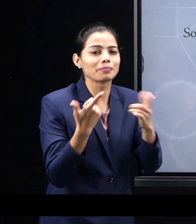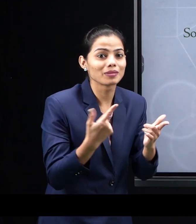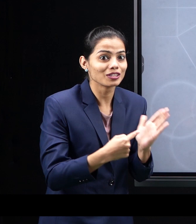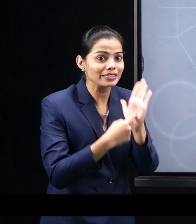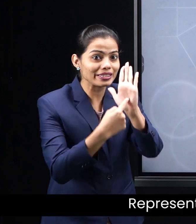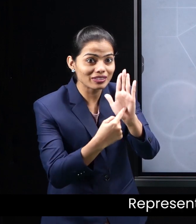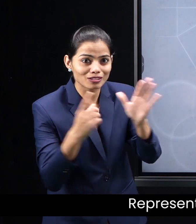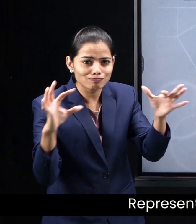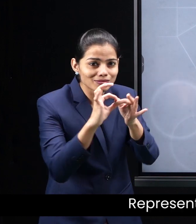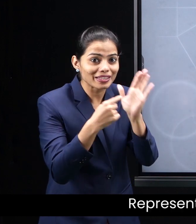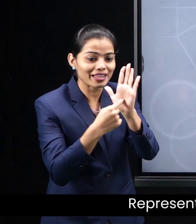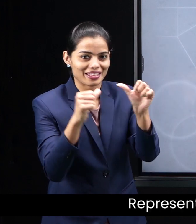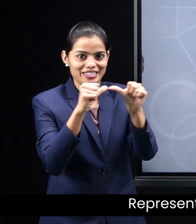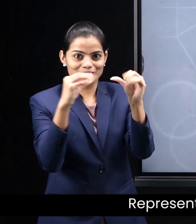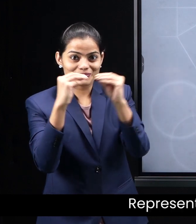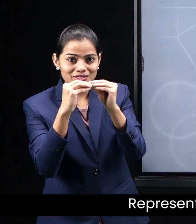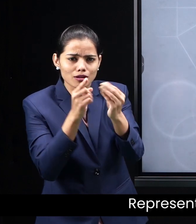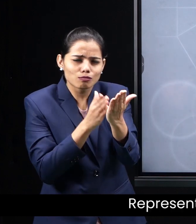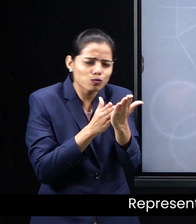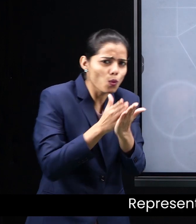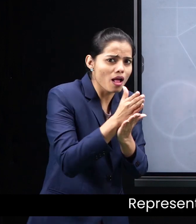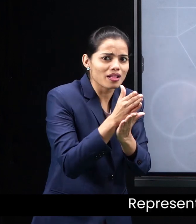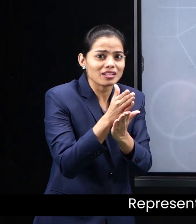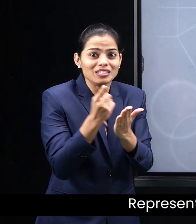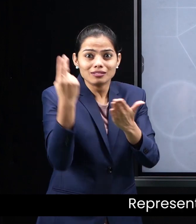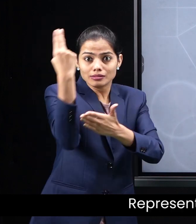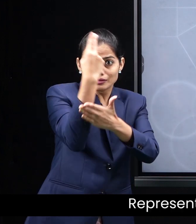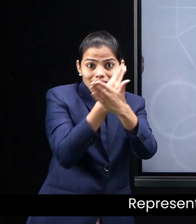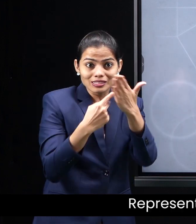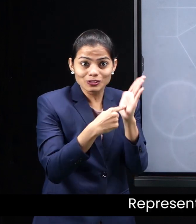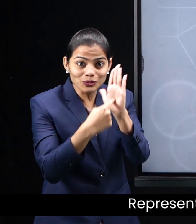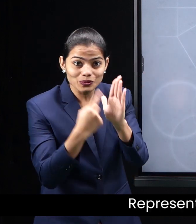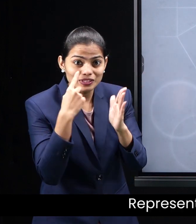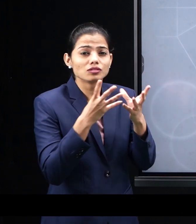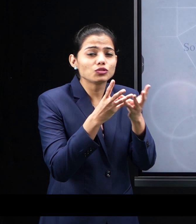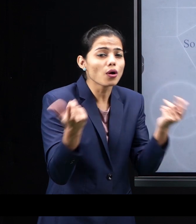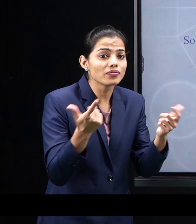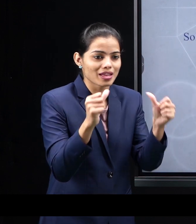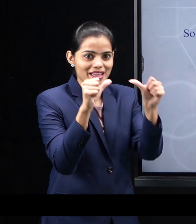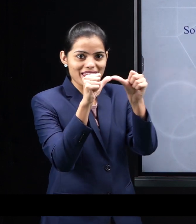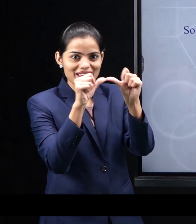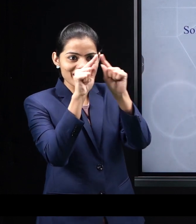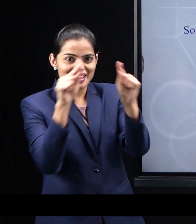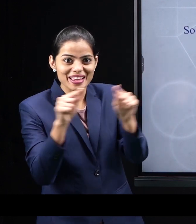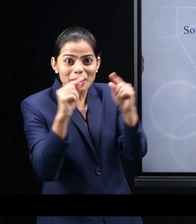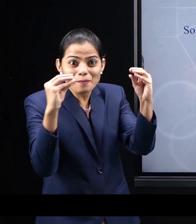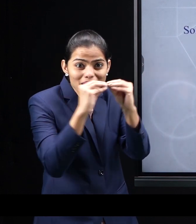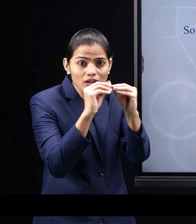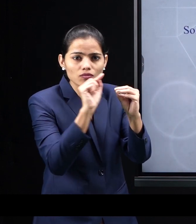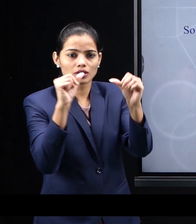Example, represent A delta B through the Venn diagram. Solution, A delta B is equal